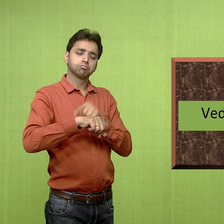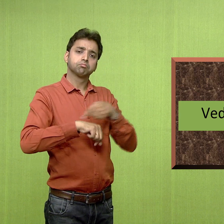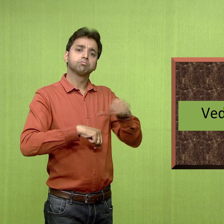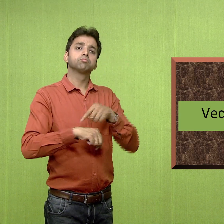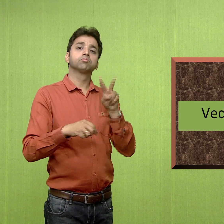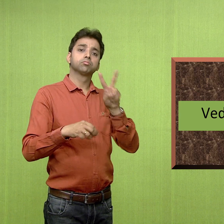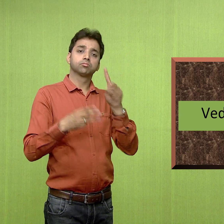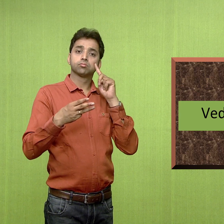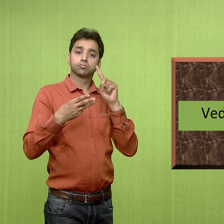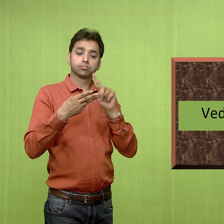Vedic period.